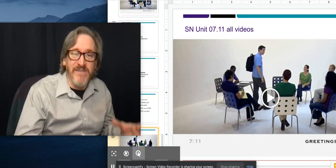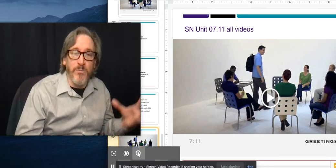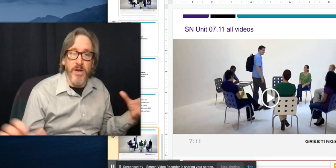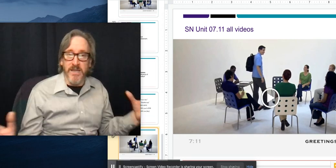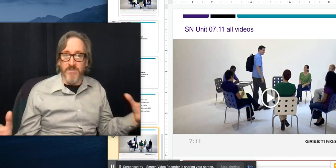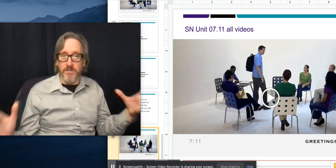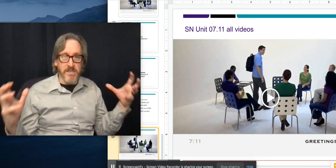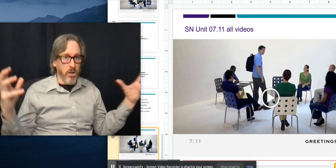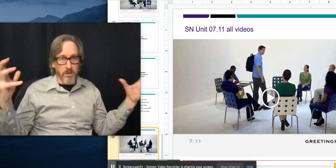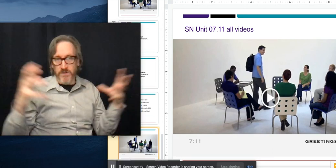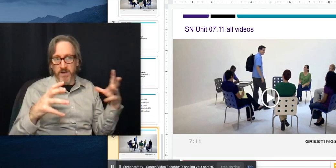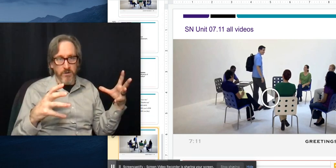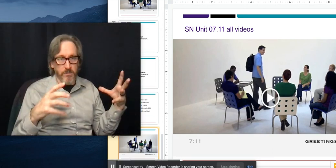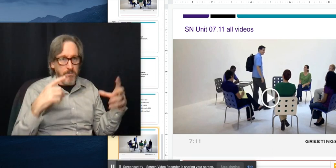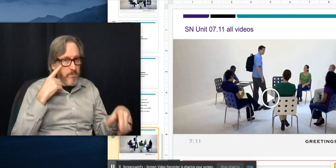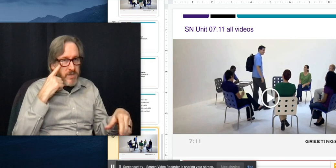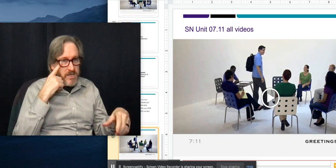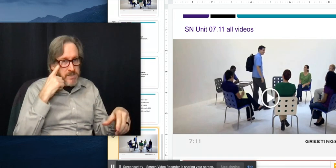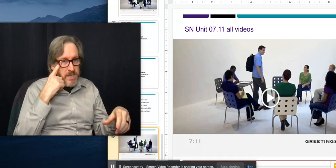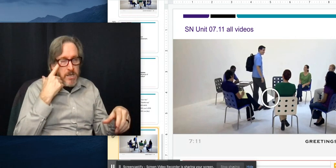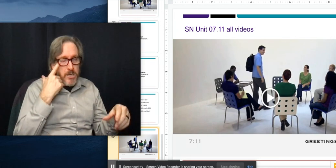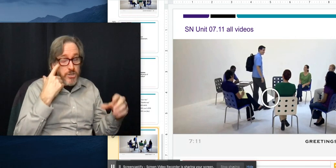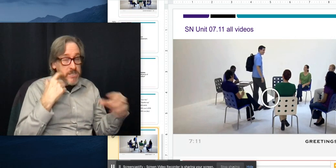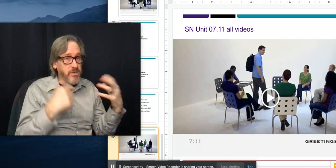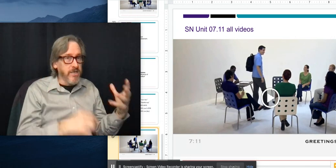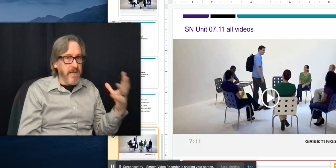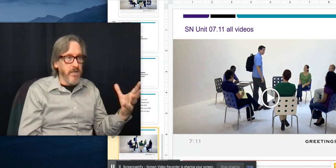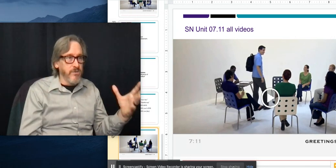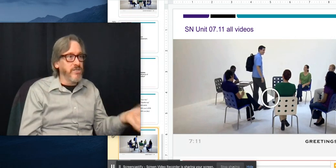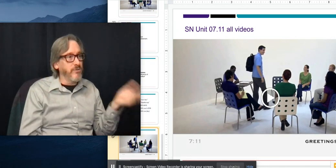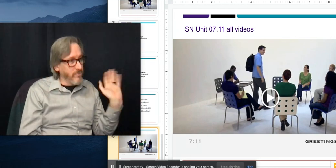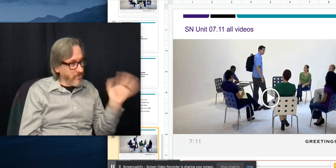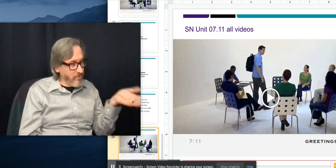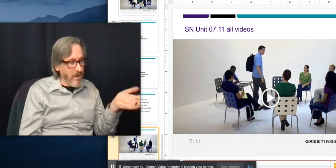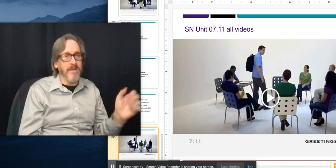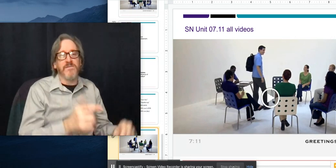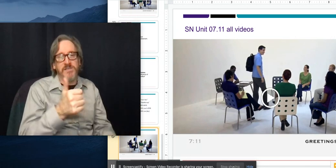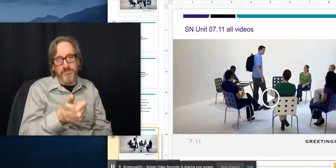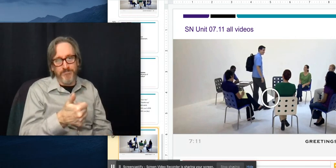really 7.11. That's all of the different things. Just start getting used to